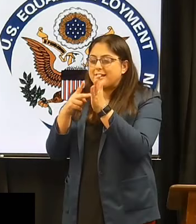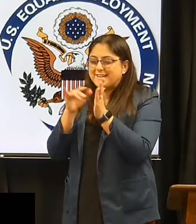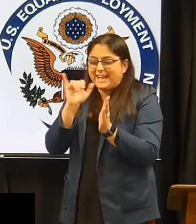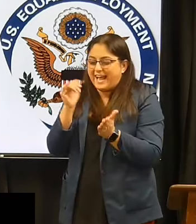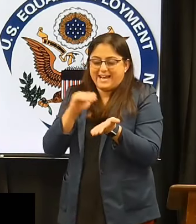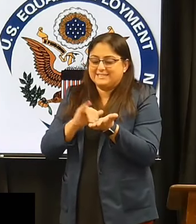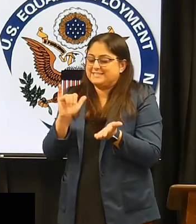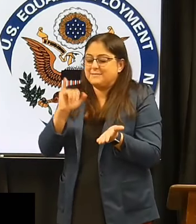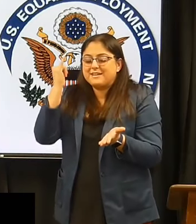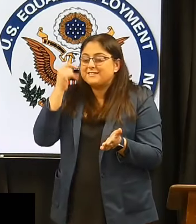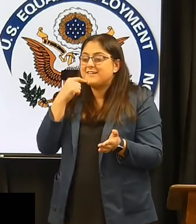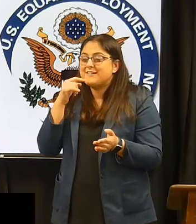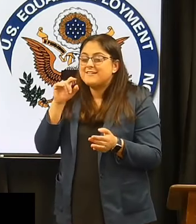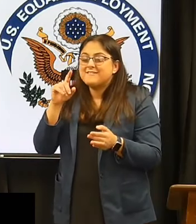Okay, I understand what you mean.